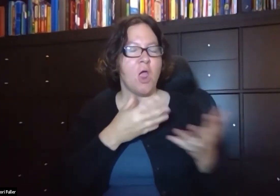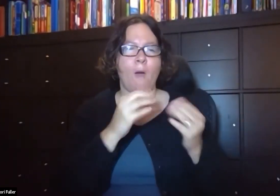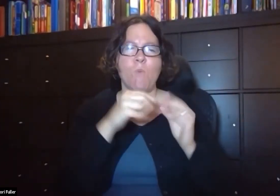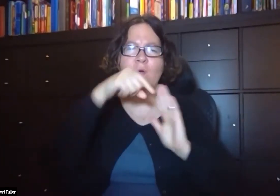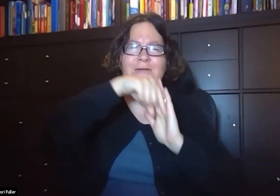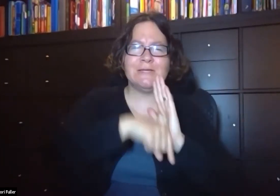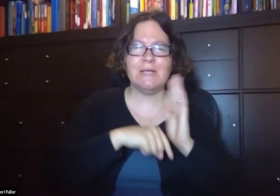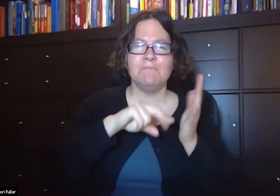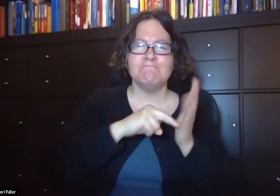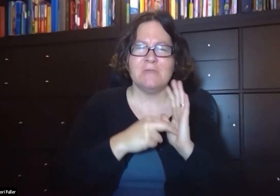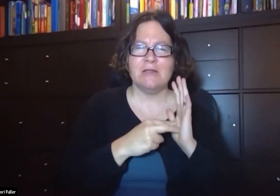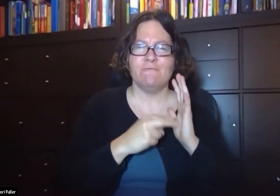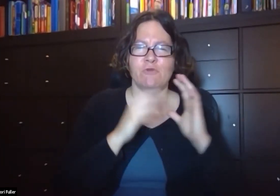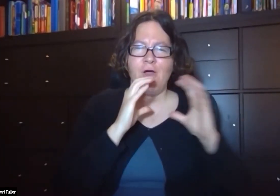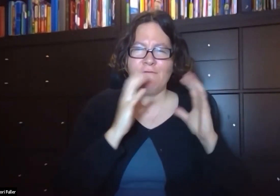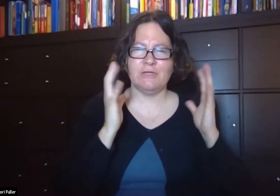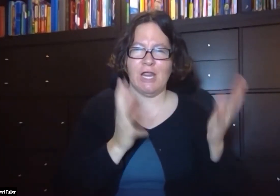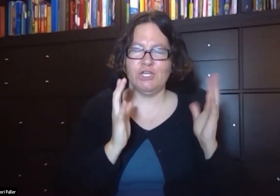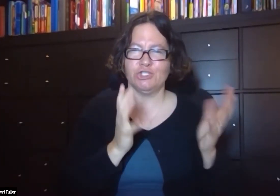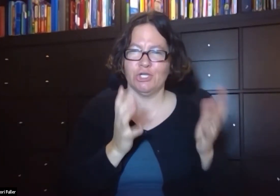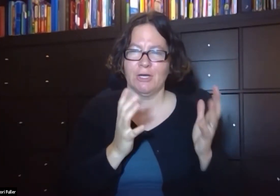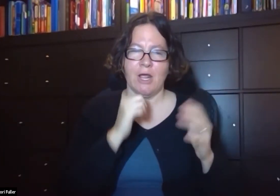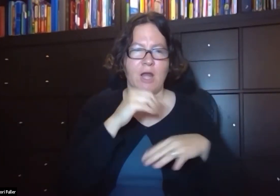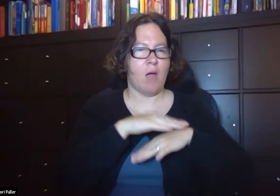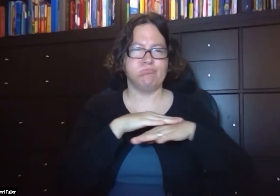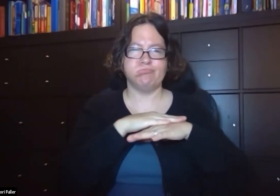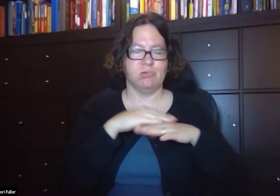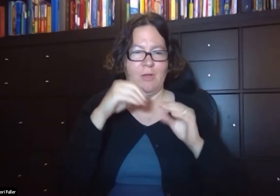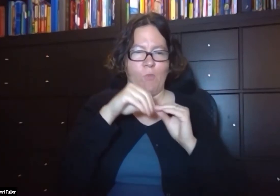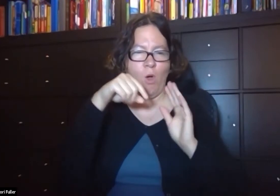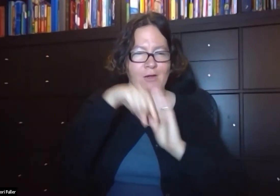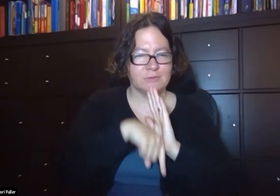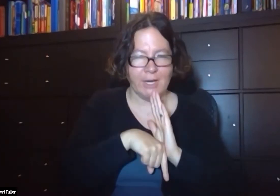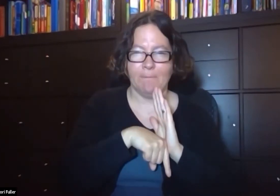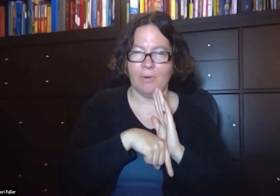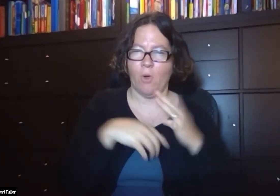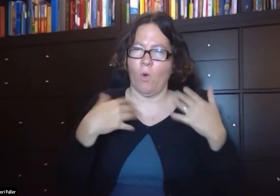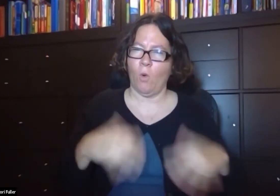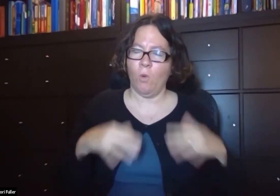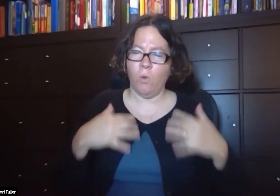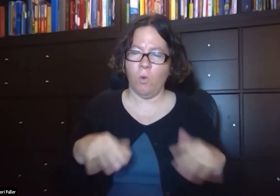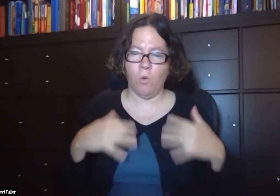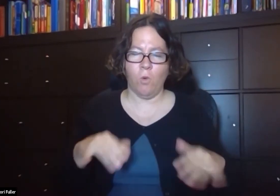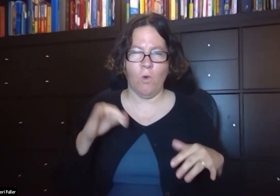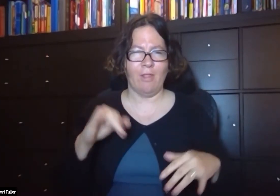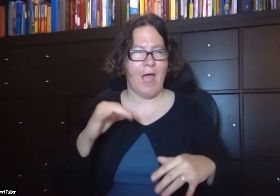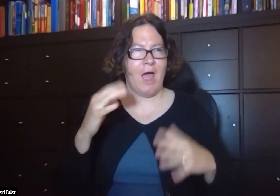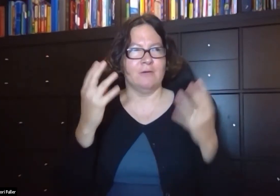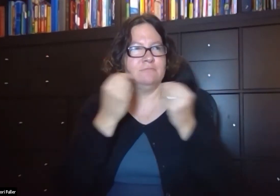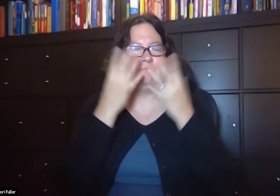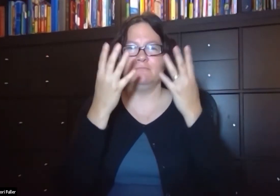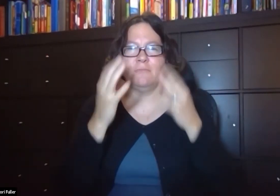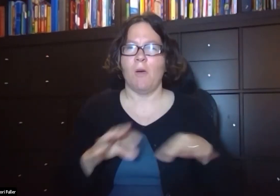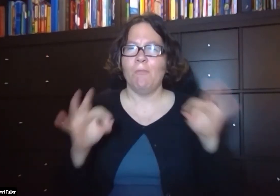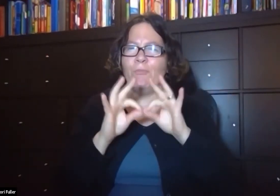Or is this how you see the world? And we're deepening our relationship through more in-depth